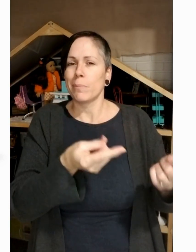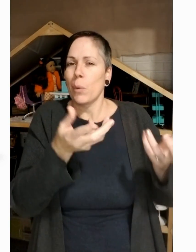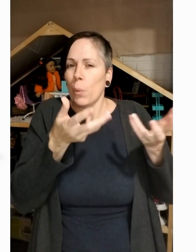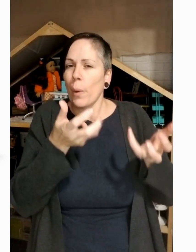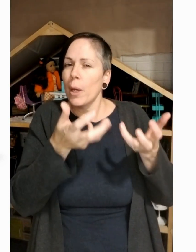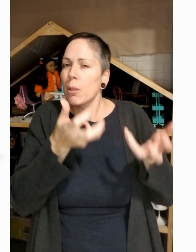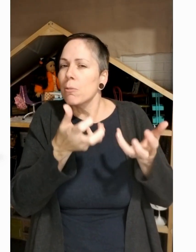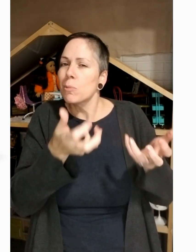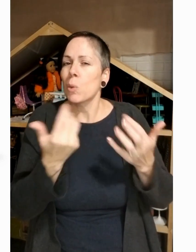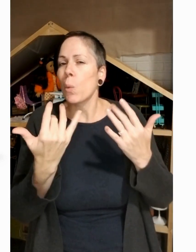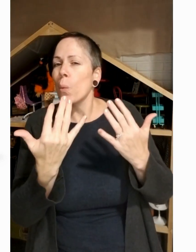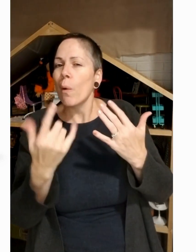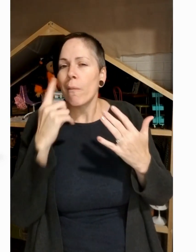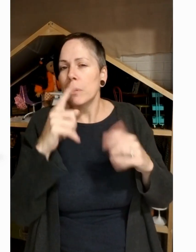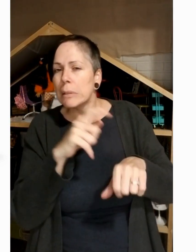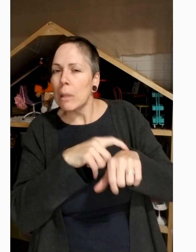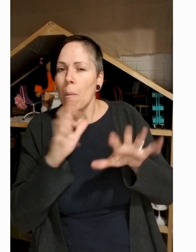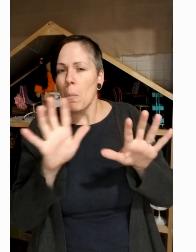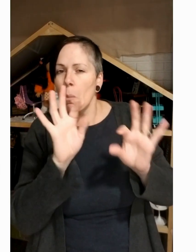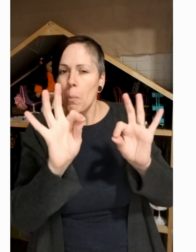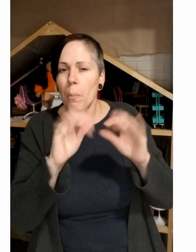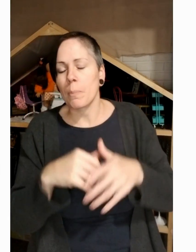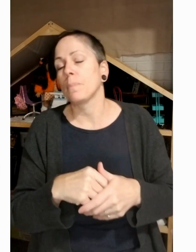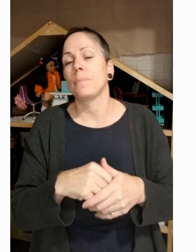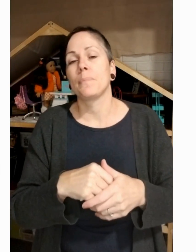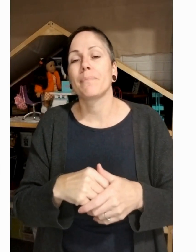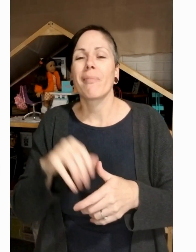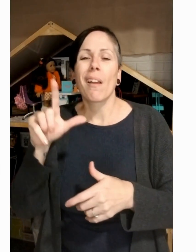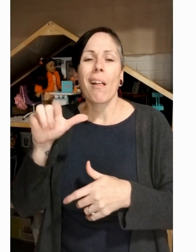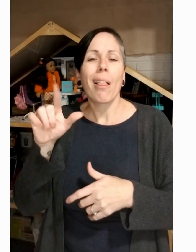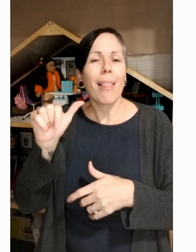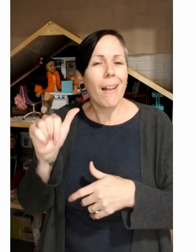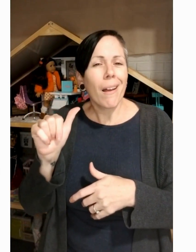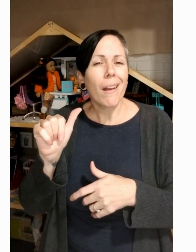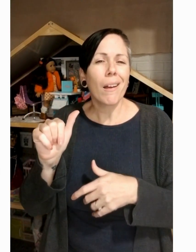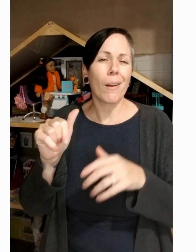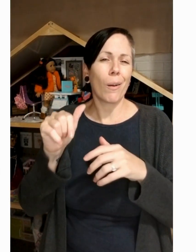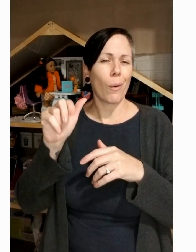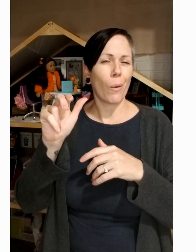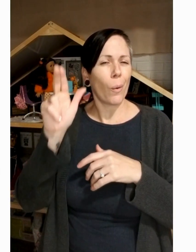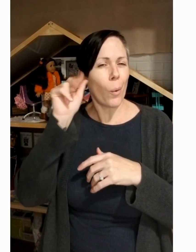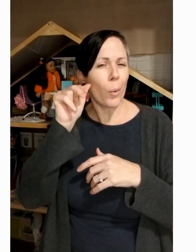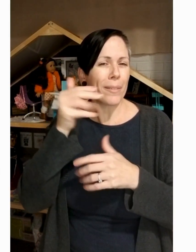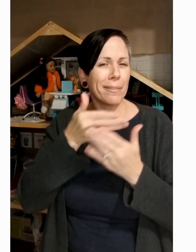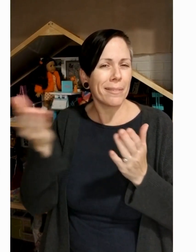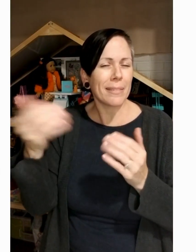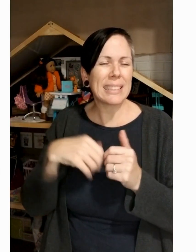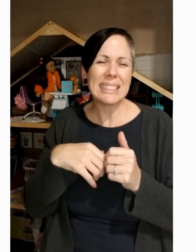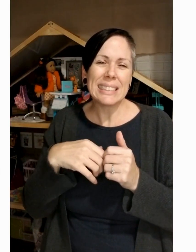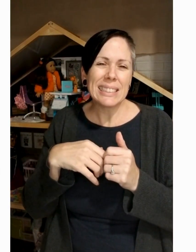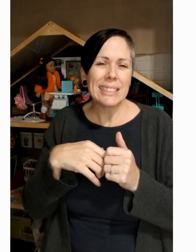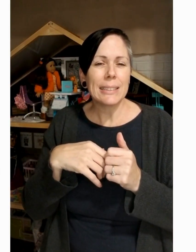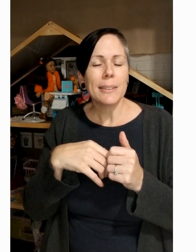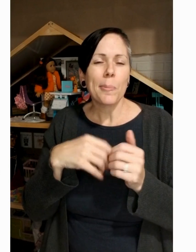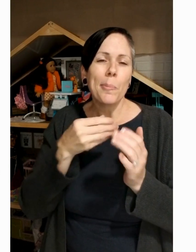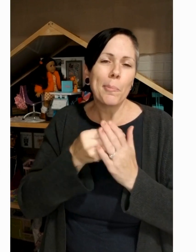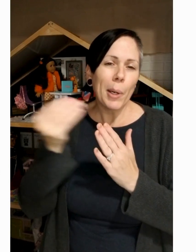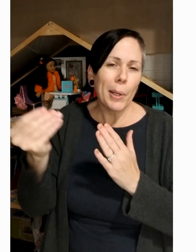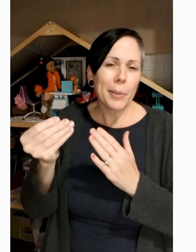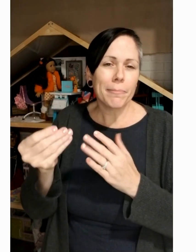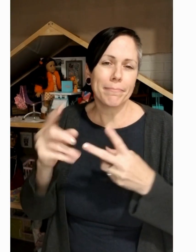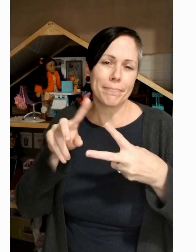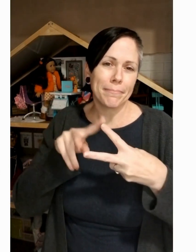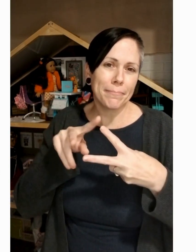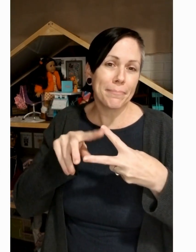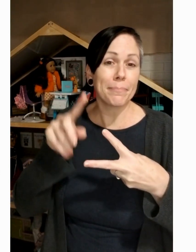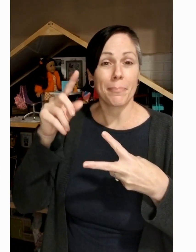was just waiting for the timing to be right. Lila's horse stable, we got it ultimately, 1, because my wife wanted